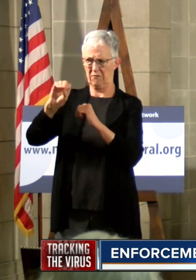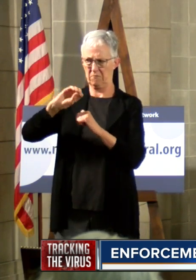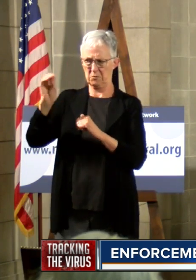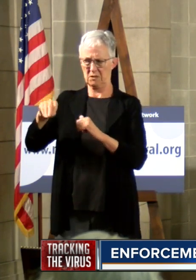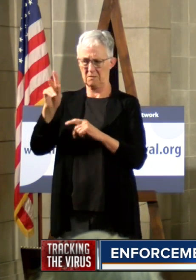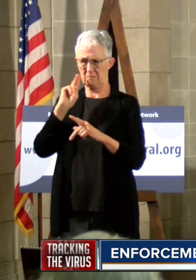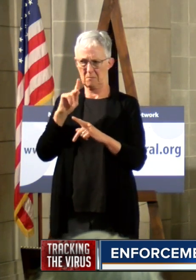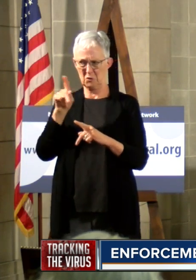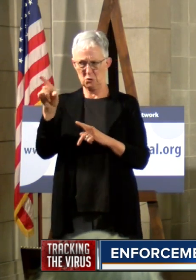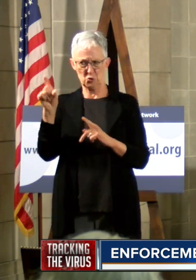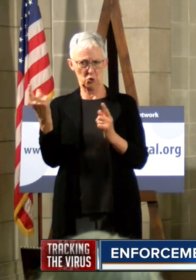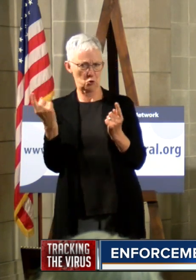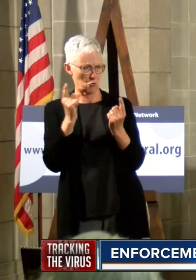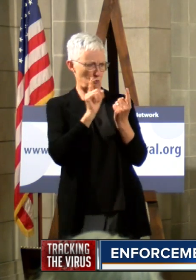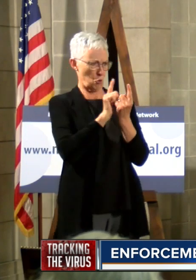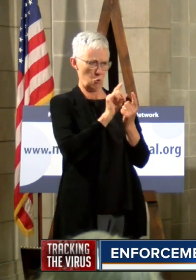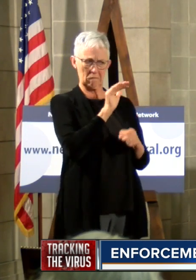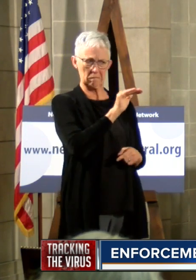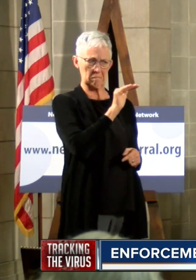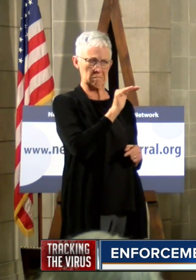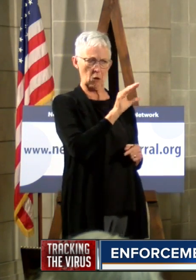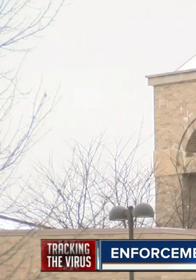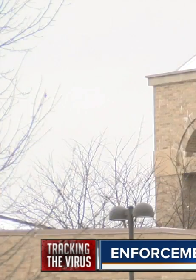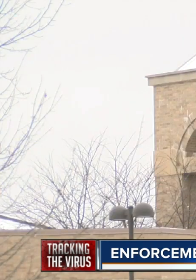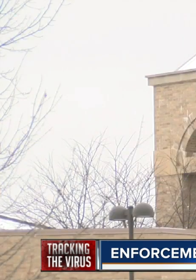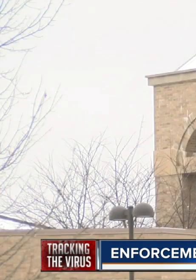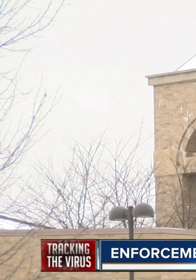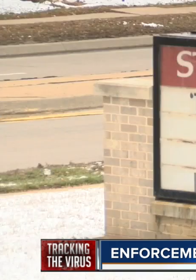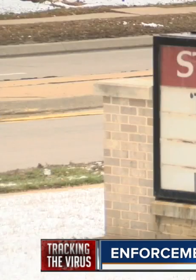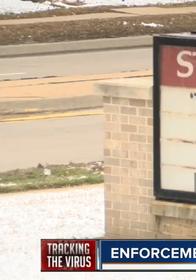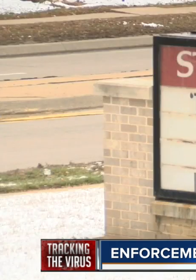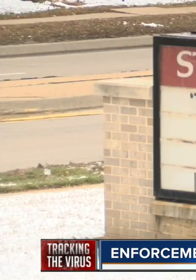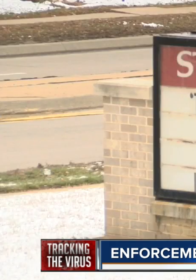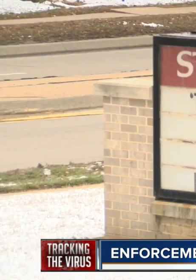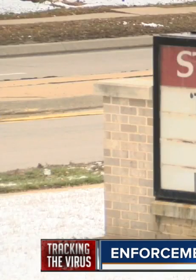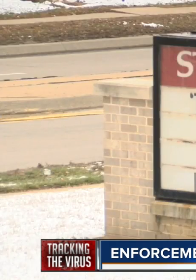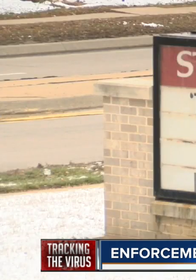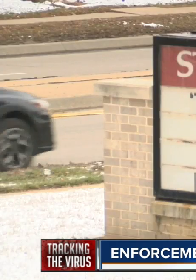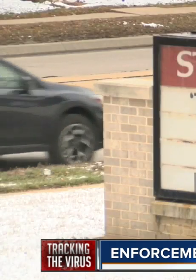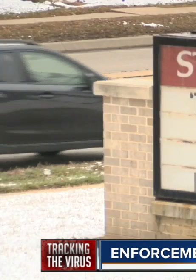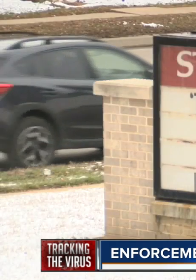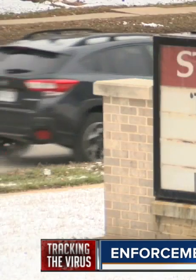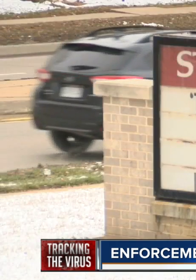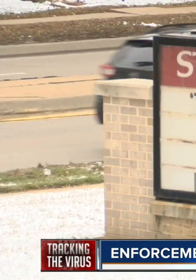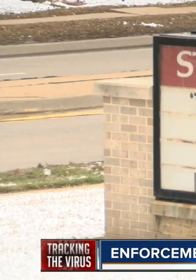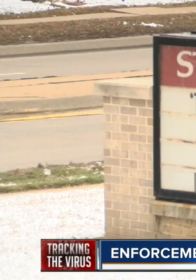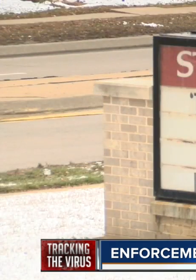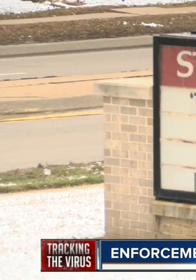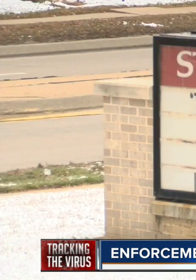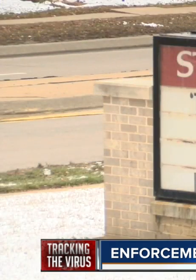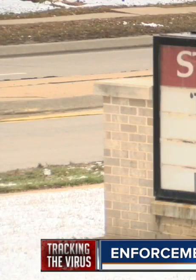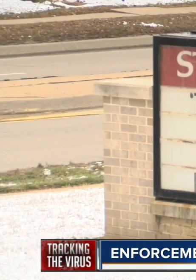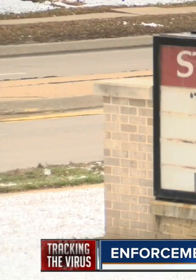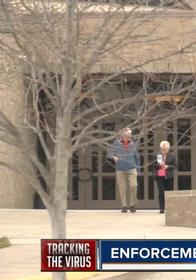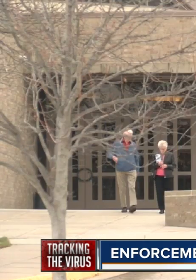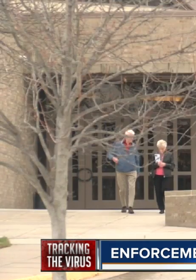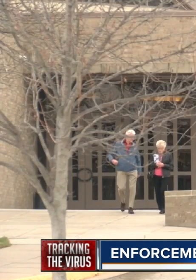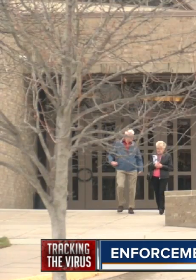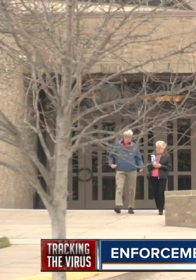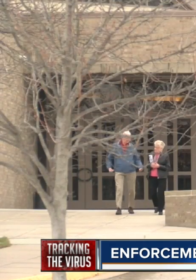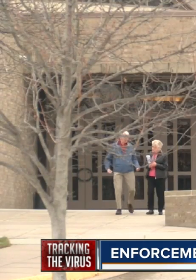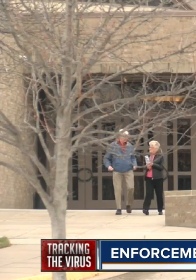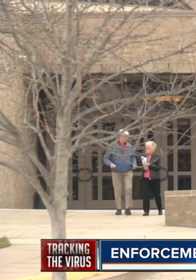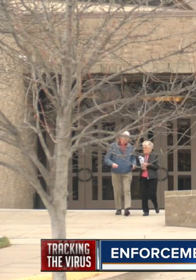thought could do a better job on social distancing, they've been willing to accommodate. These new rules also include religious services, which have to keep